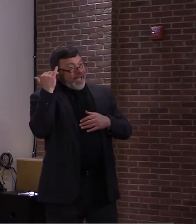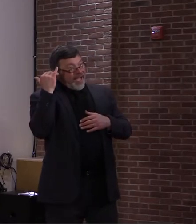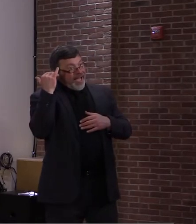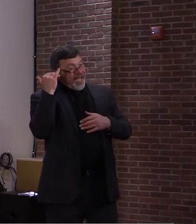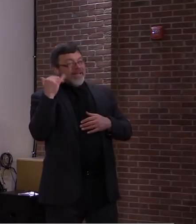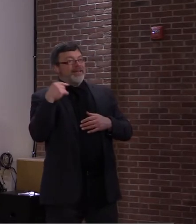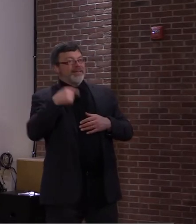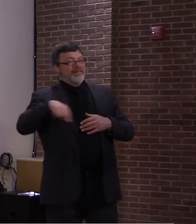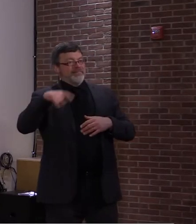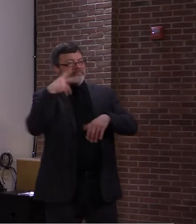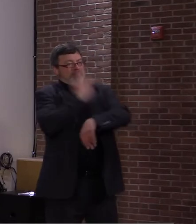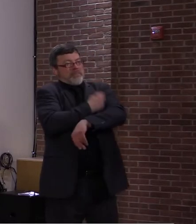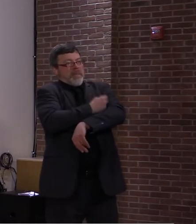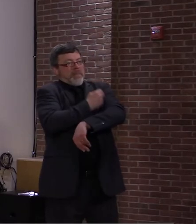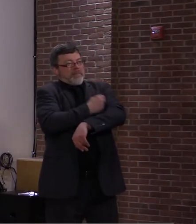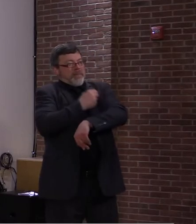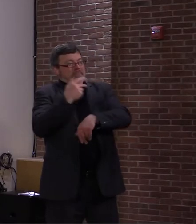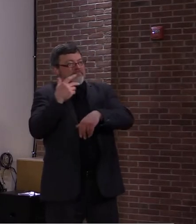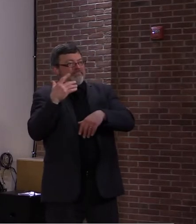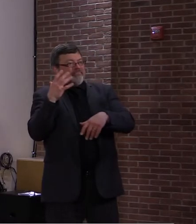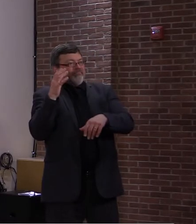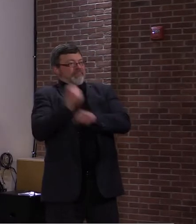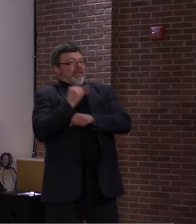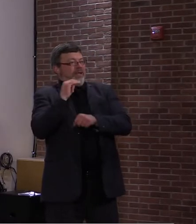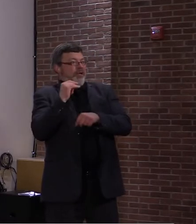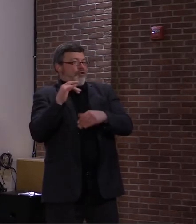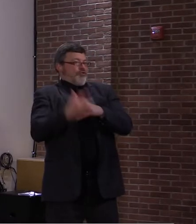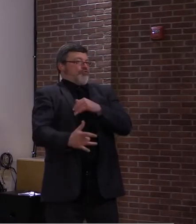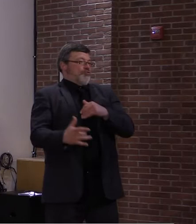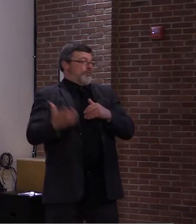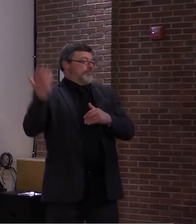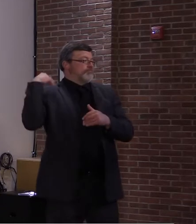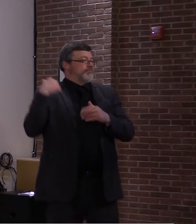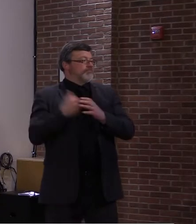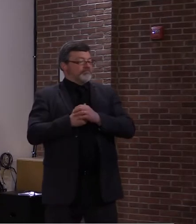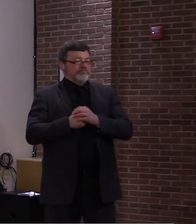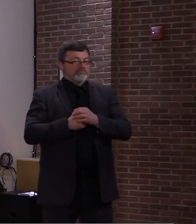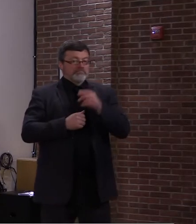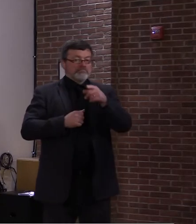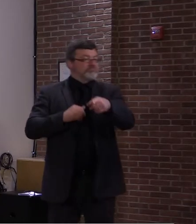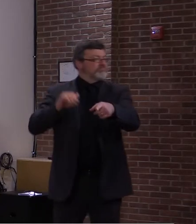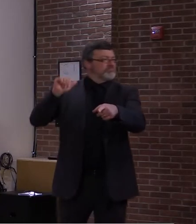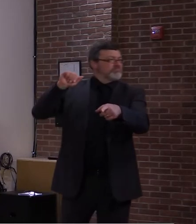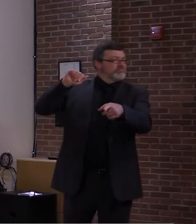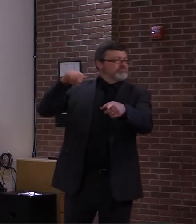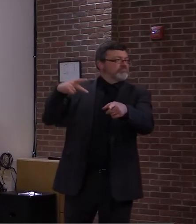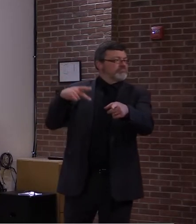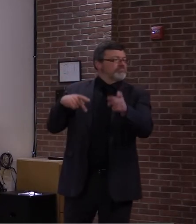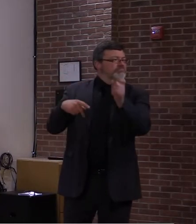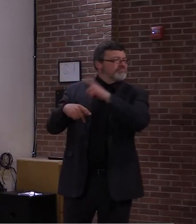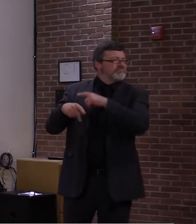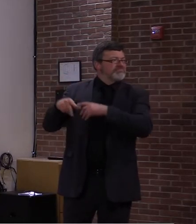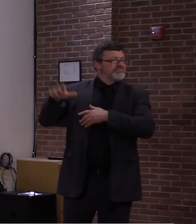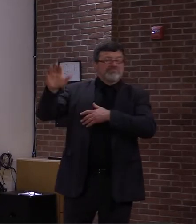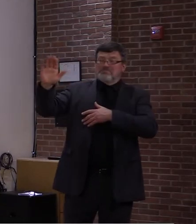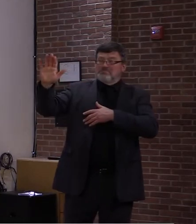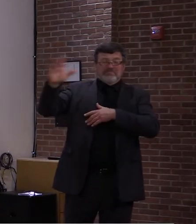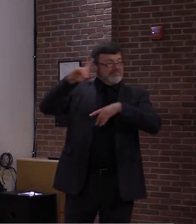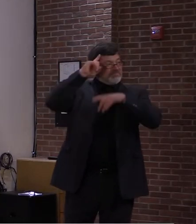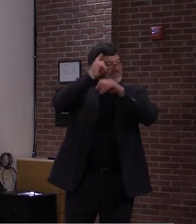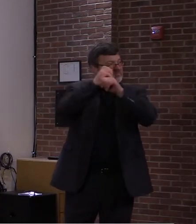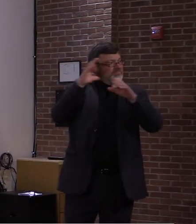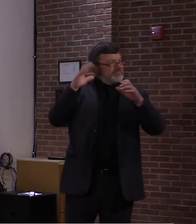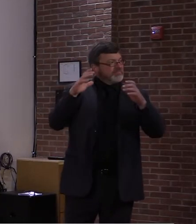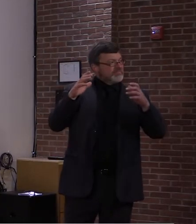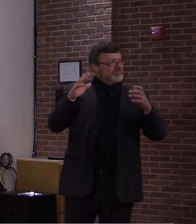success? If God forbid we were ever to be in this situation again, would you let it go faster? Go through the population? Oh God, no. No, I